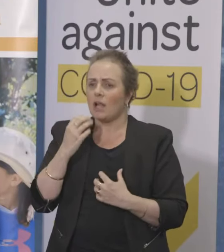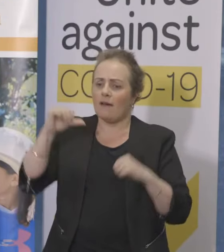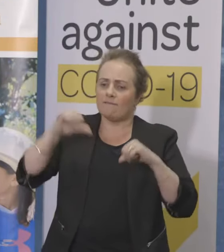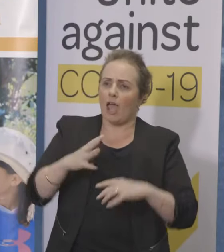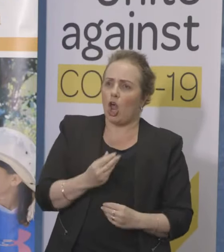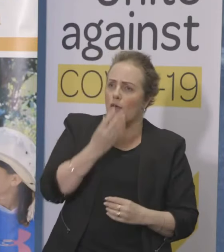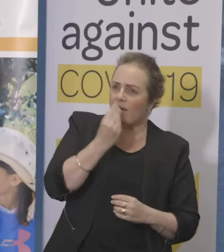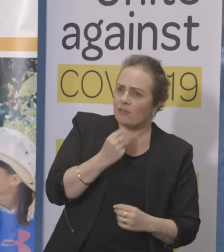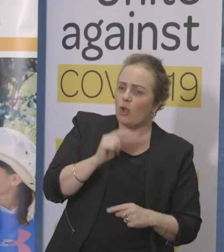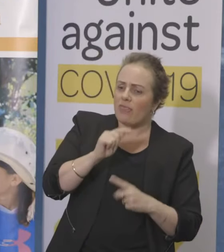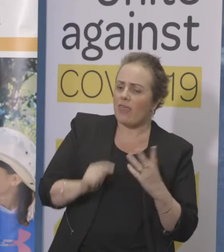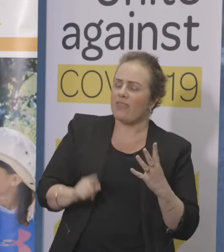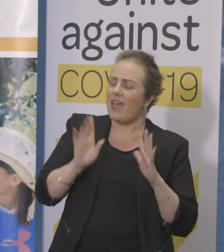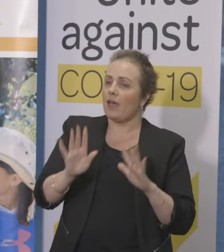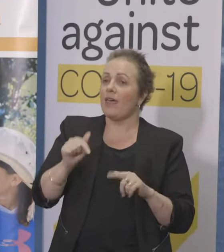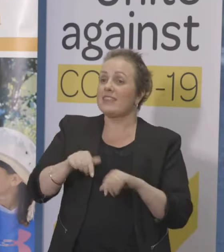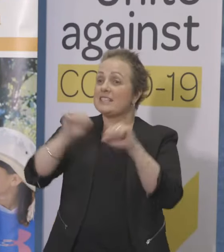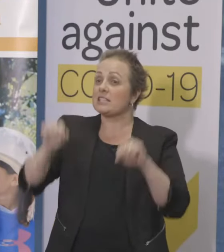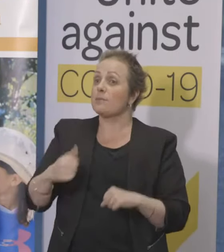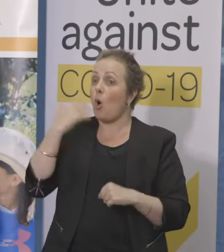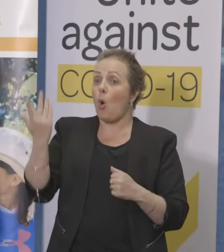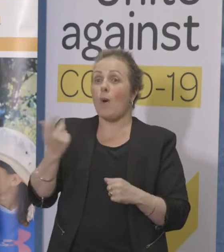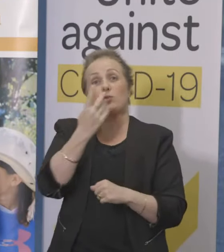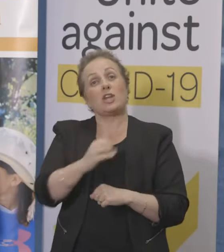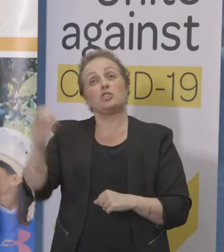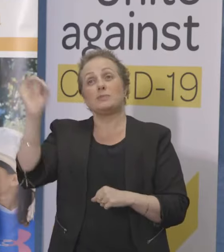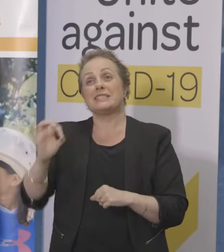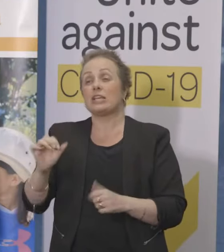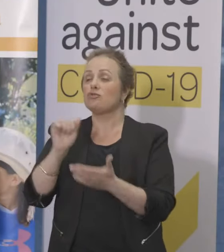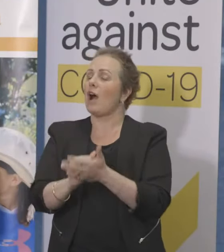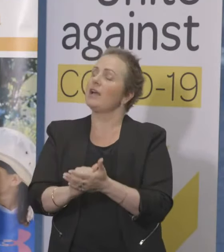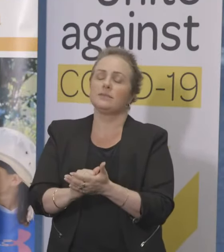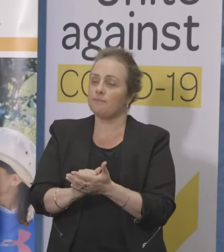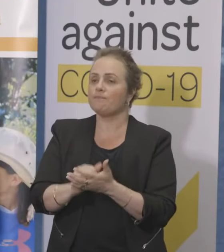That the system doesn't get everything right does